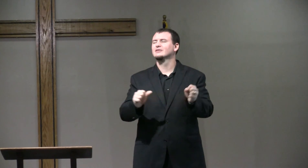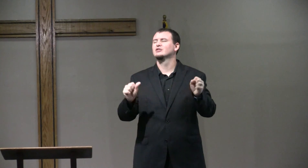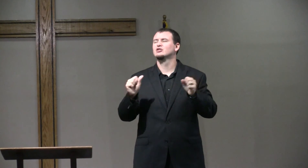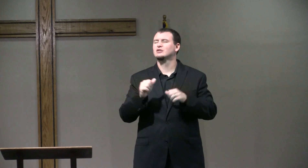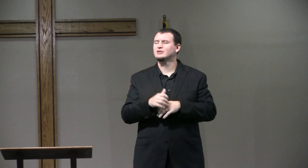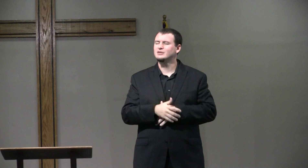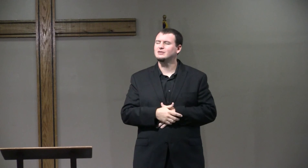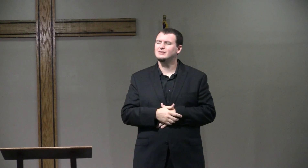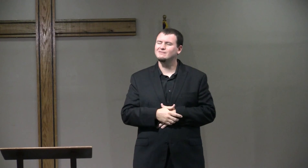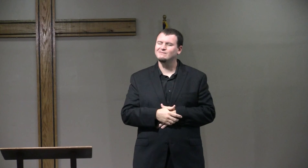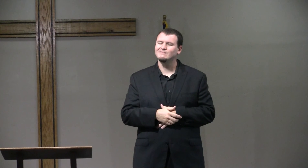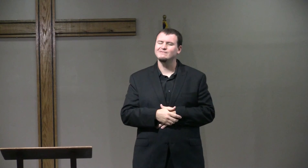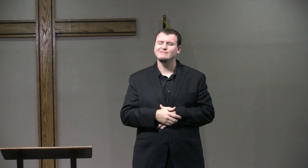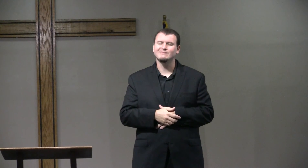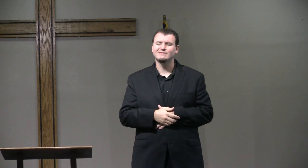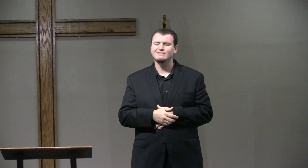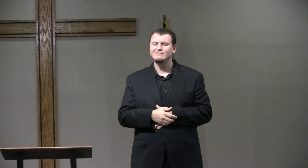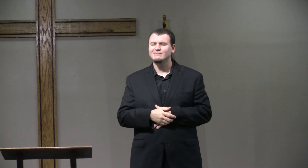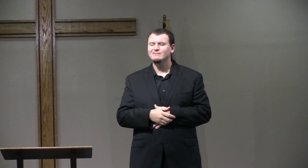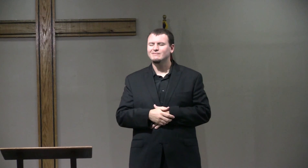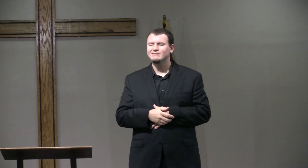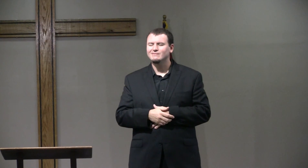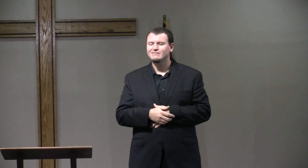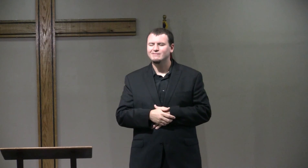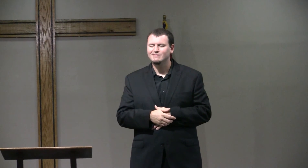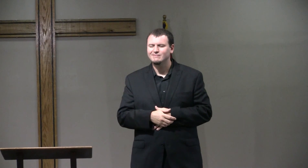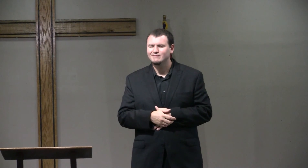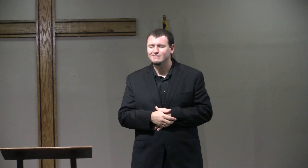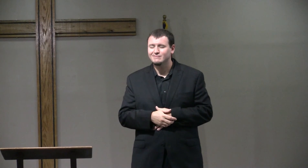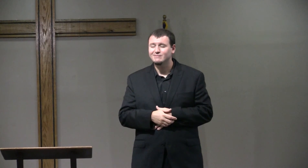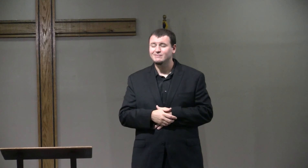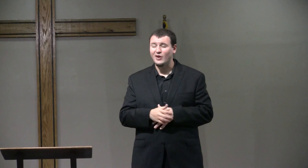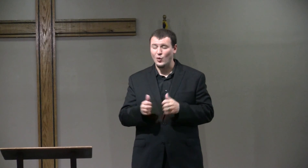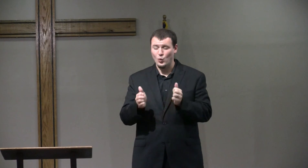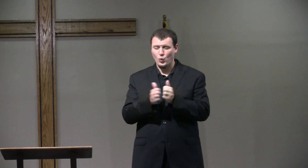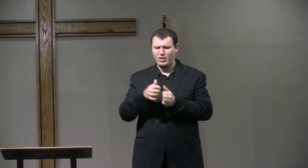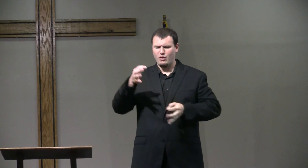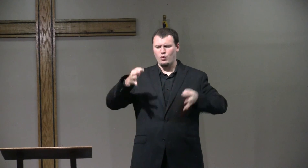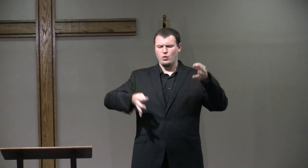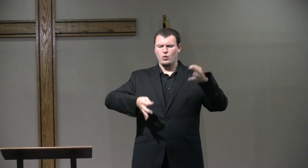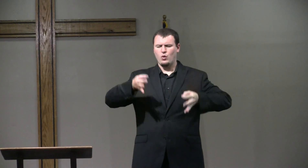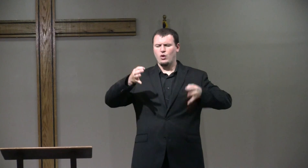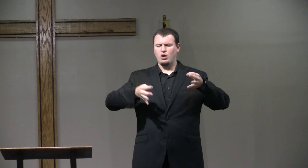Jesus Christ has given us the gift of free salvation.